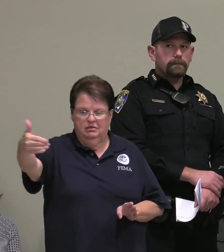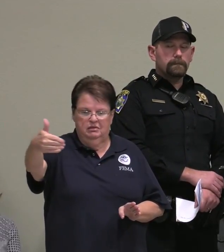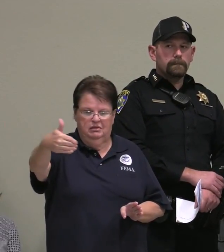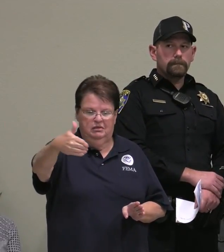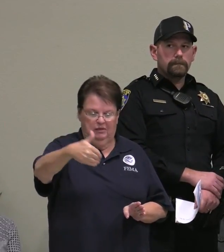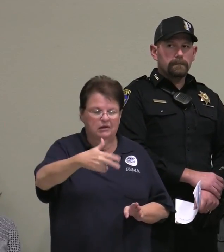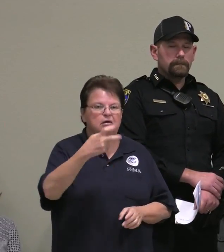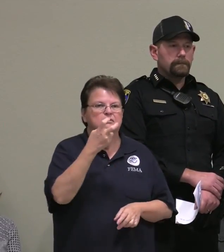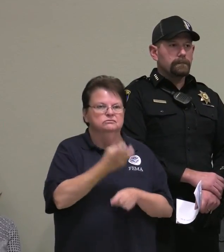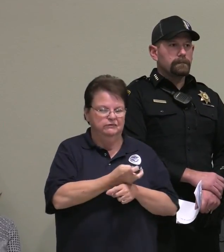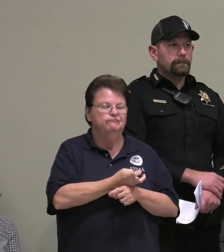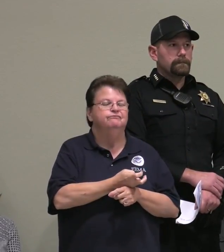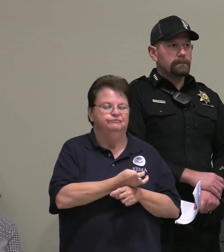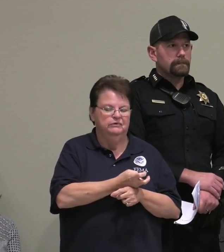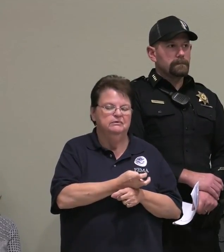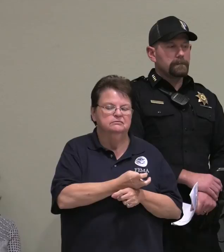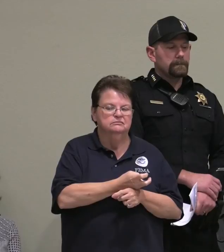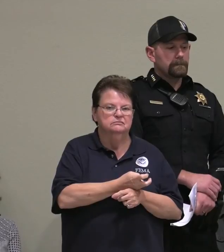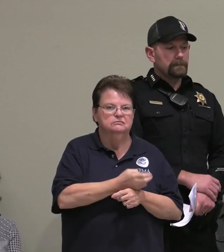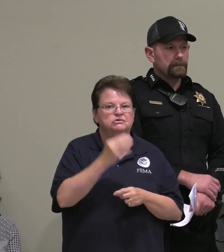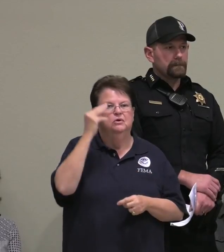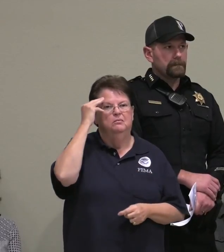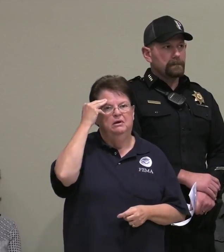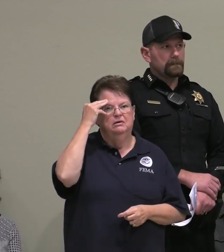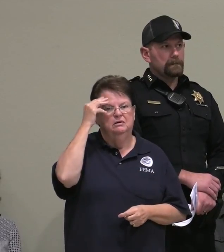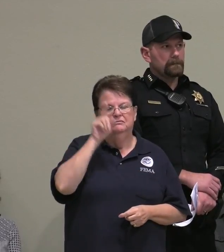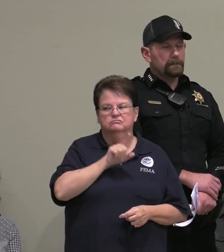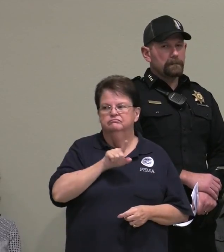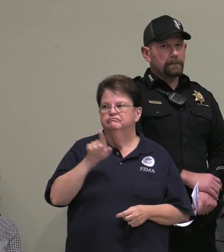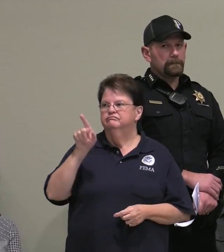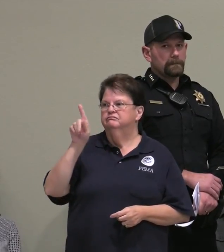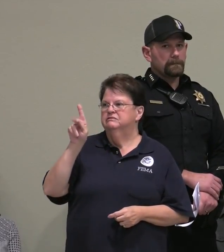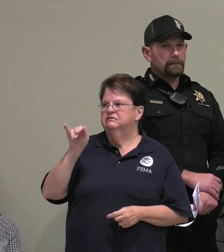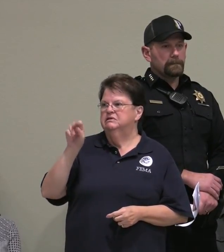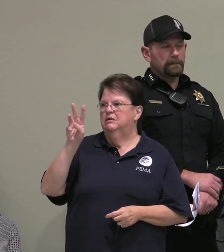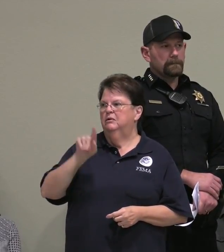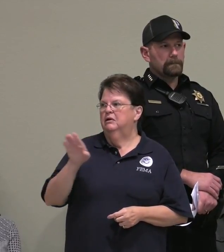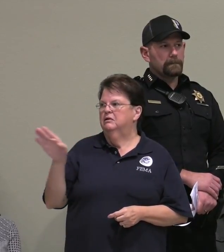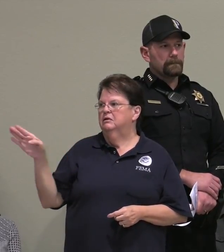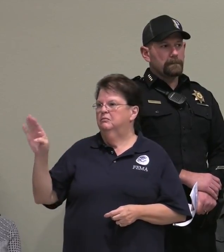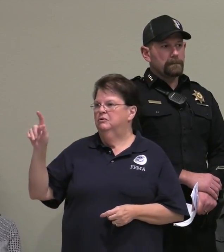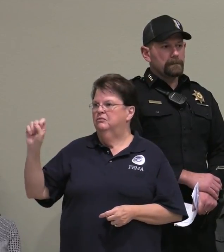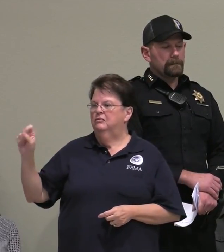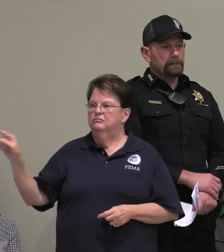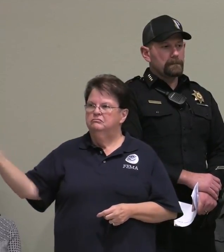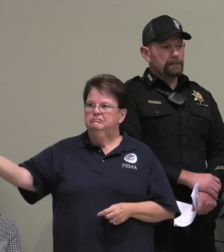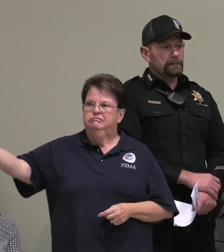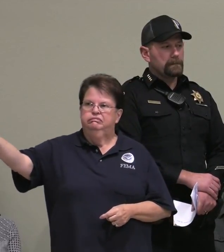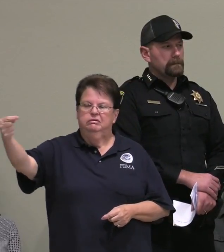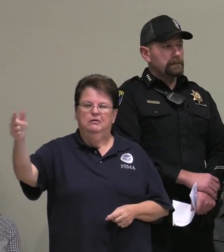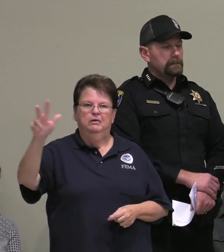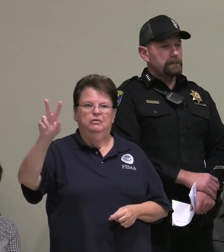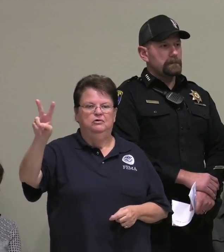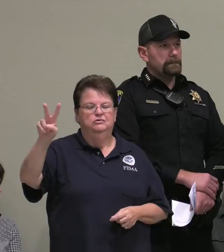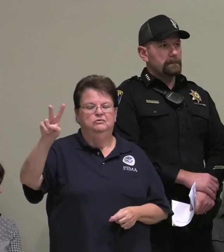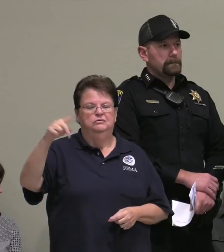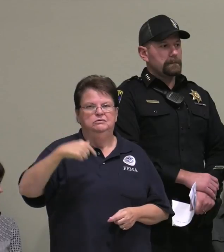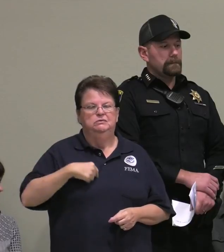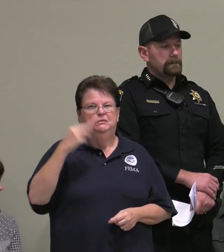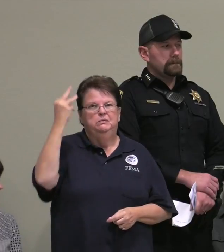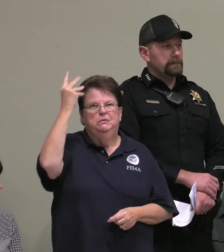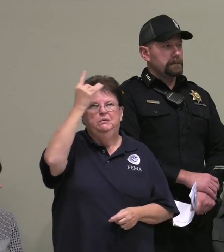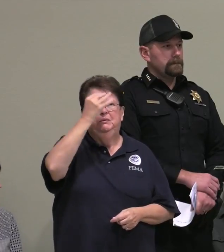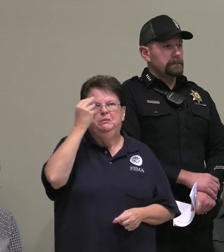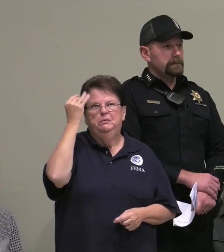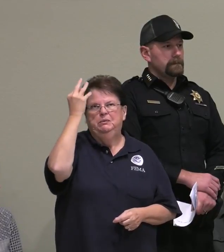access Miguelia up Skyway through Butte Meadows over to Highway 32. We thought a lot about